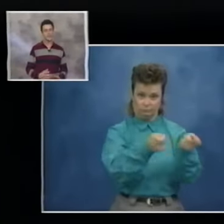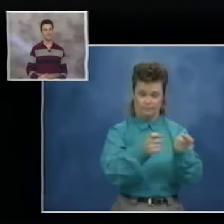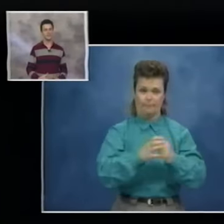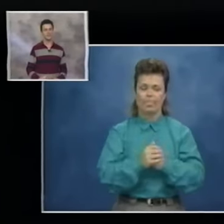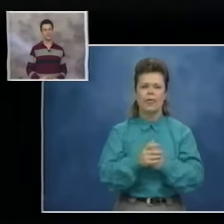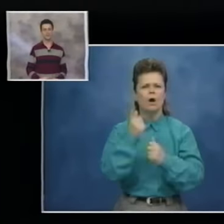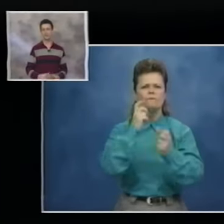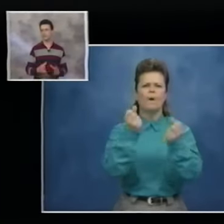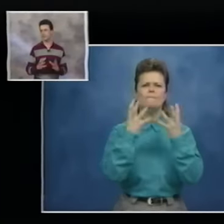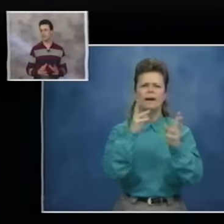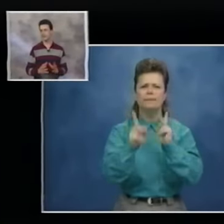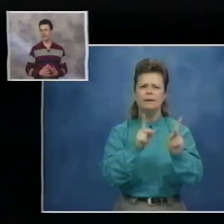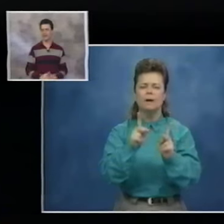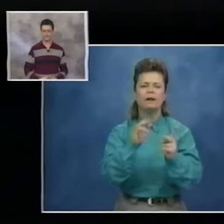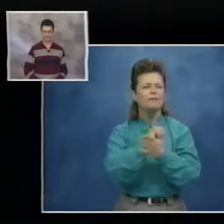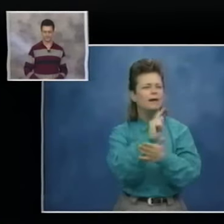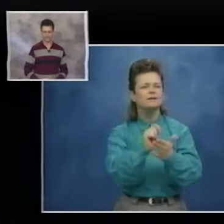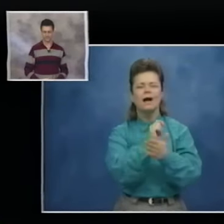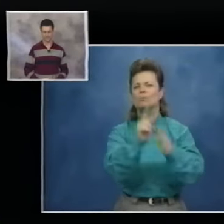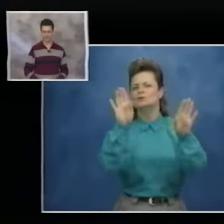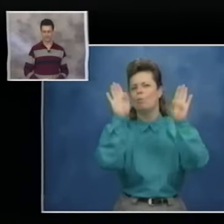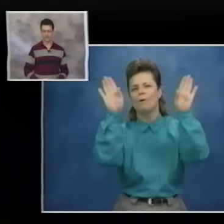For many, it was a great time.